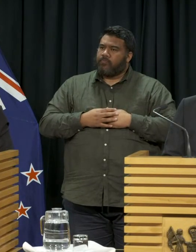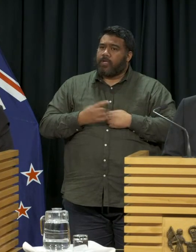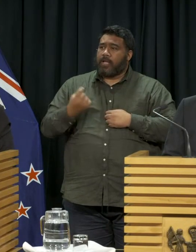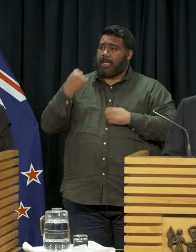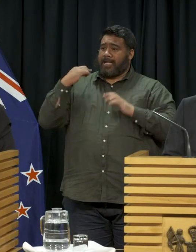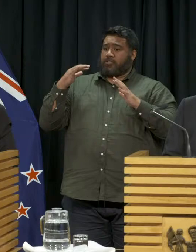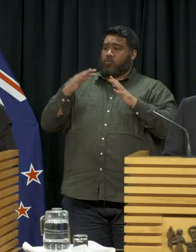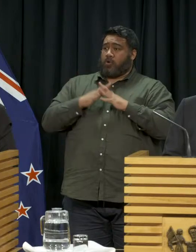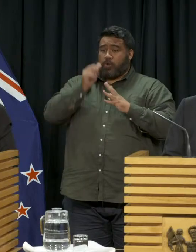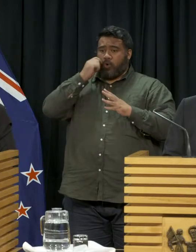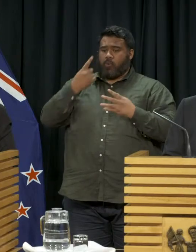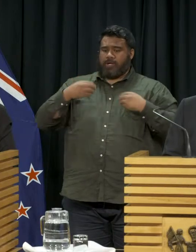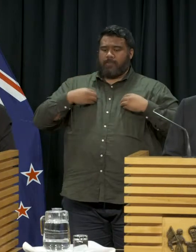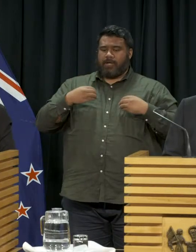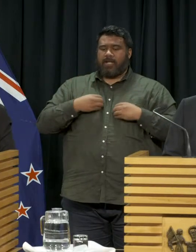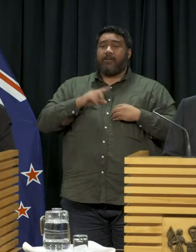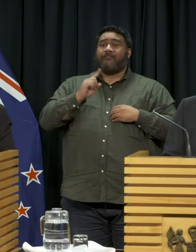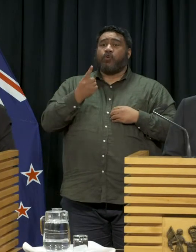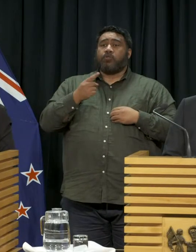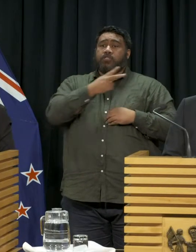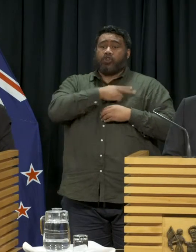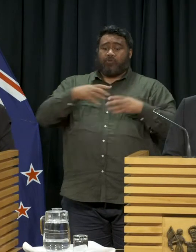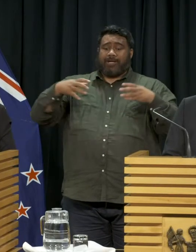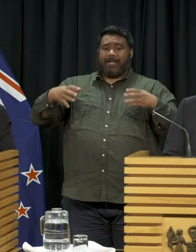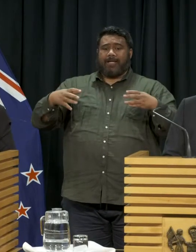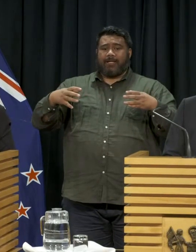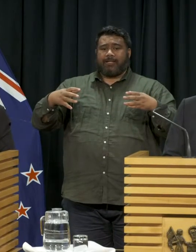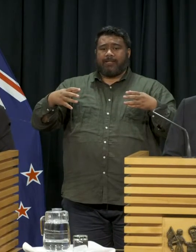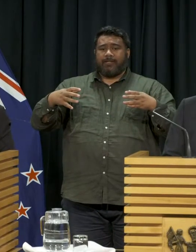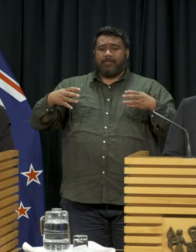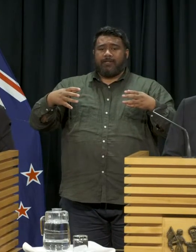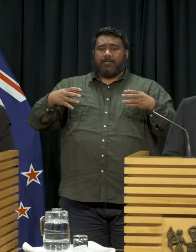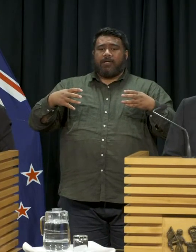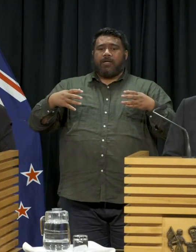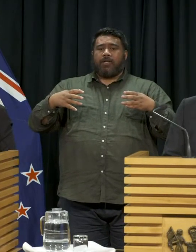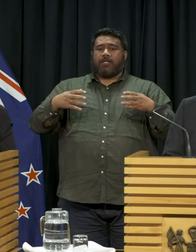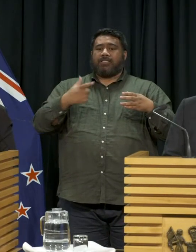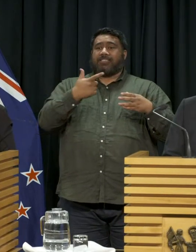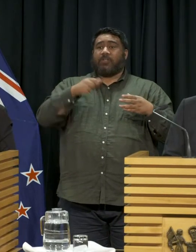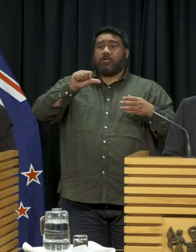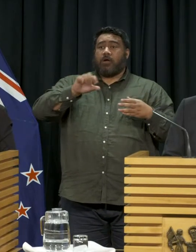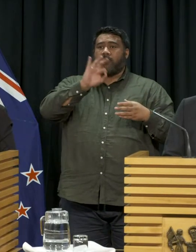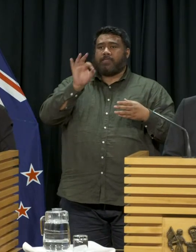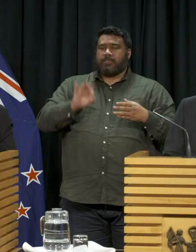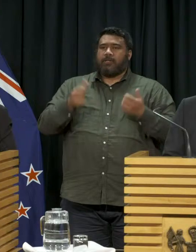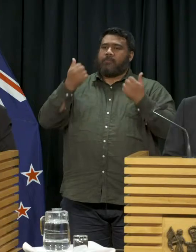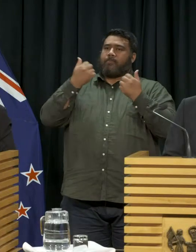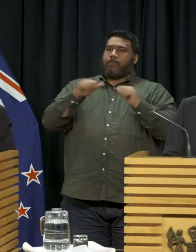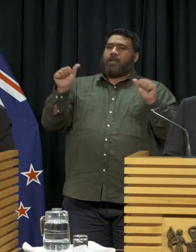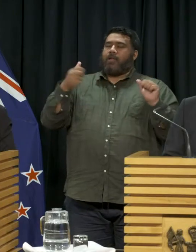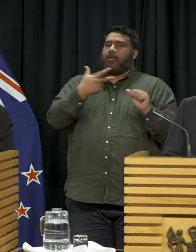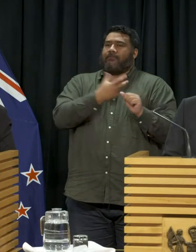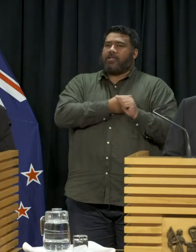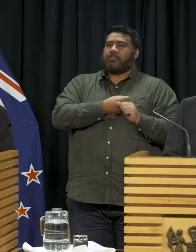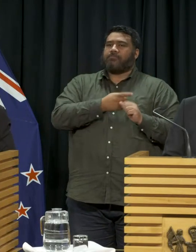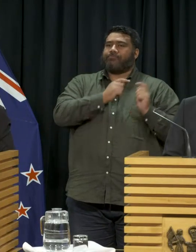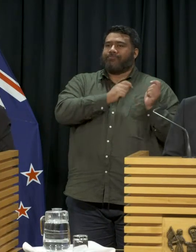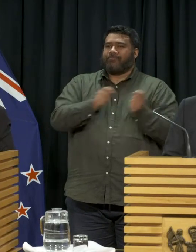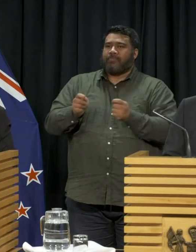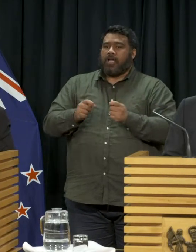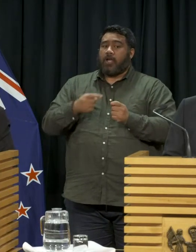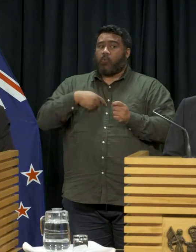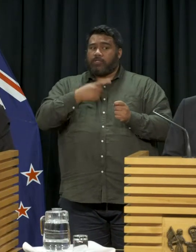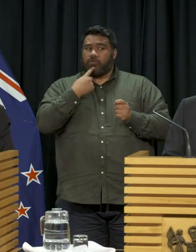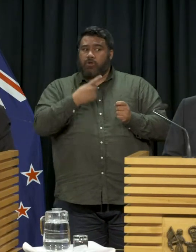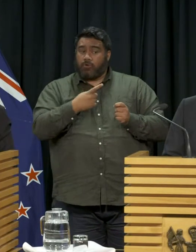had 79% of their workforce had been vaccinated. They, of course, know the urgency we place on them ensuring that 100% of